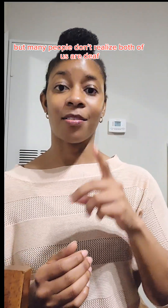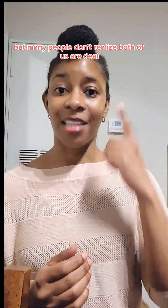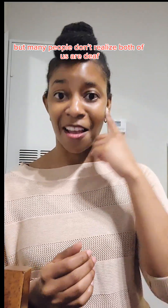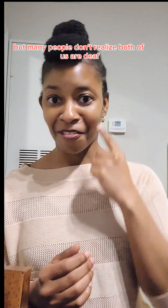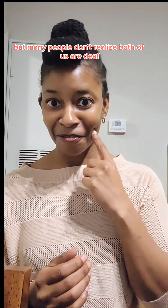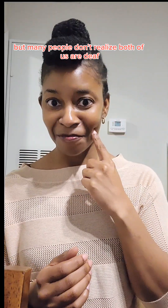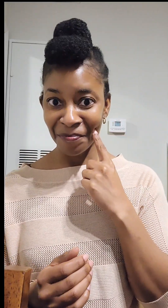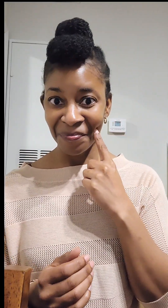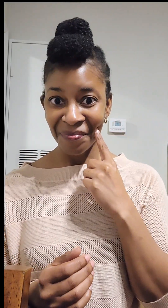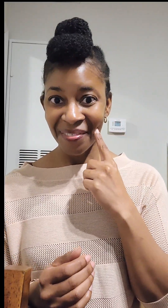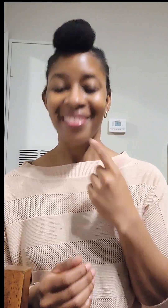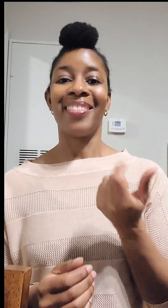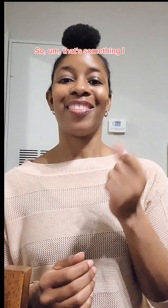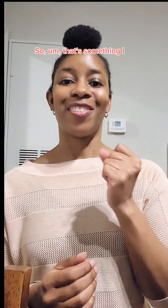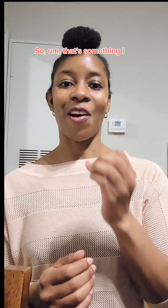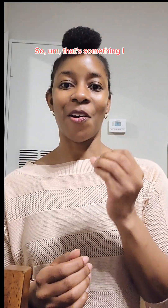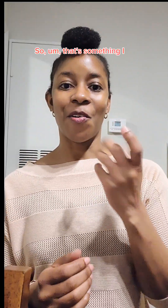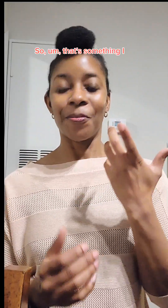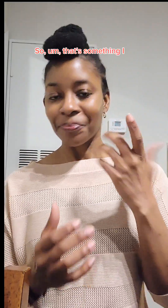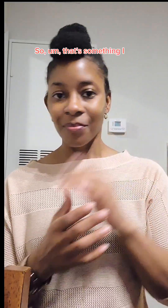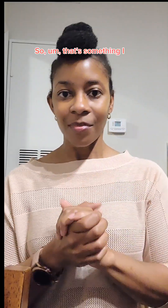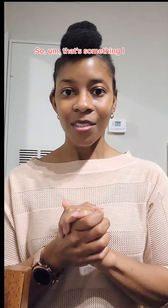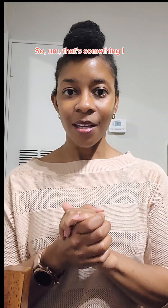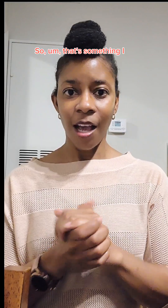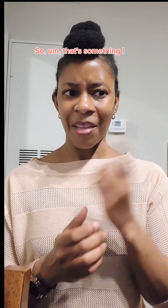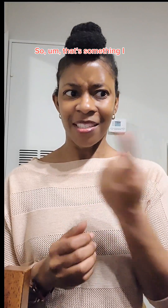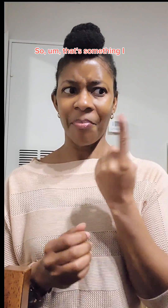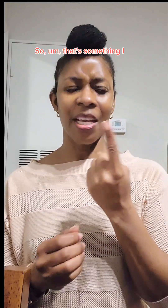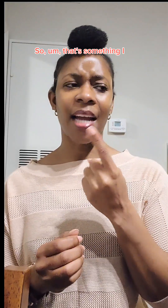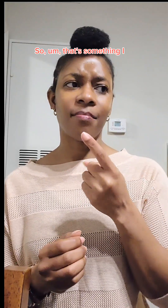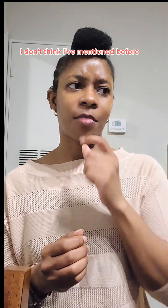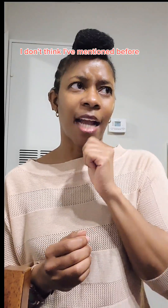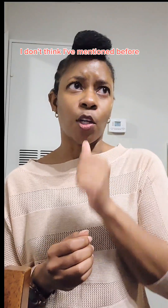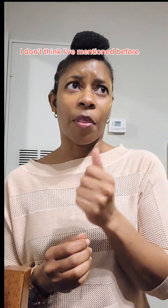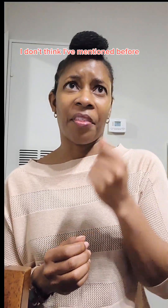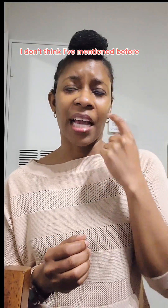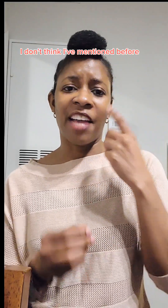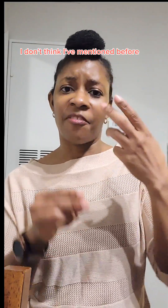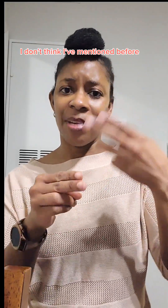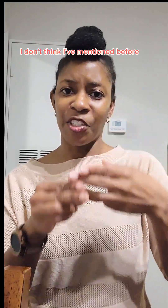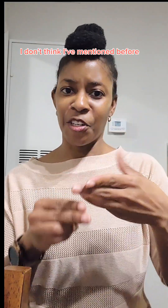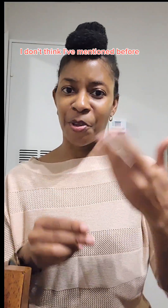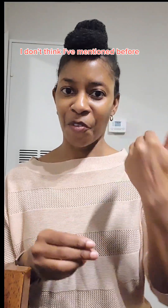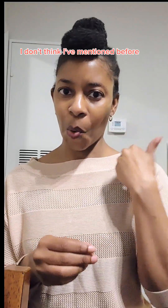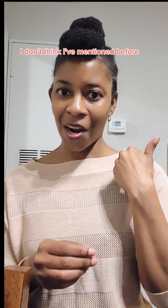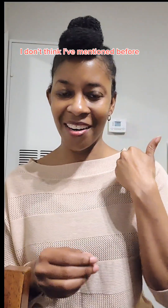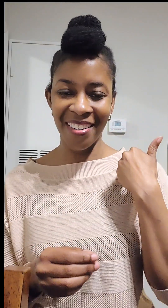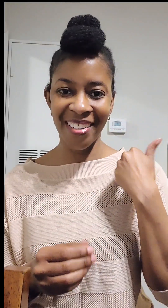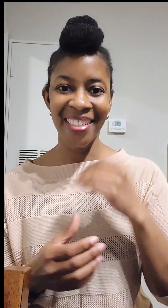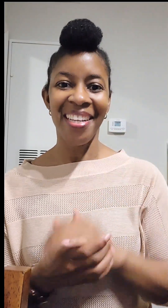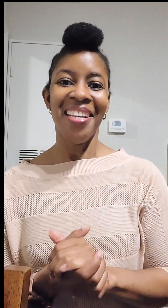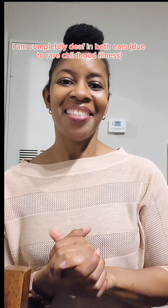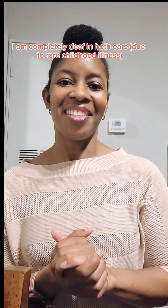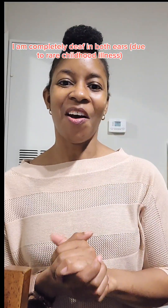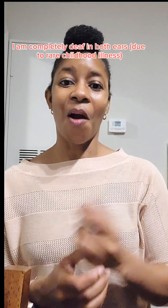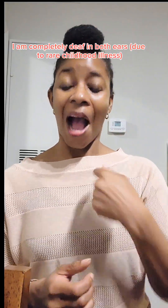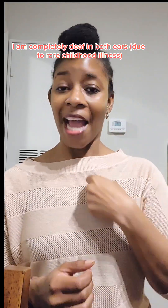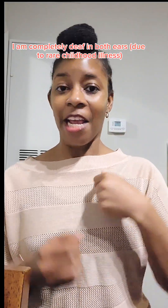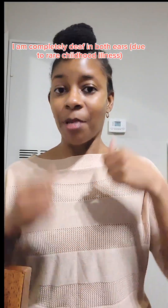deaf. So that's something I don't think I've mentioned before. So I am